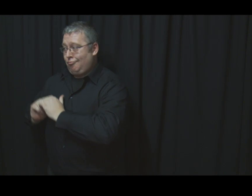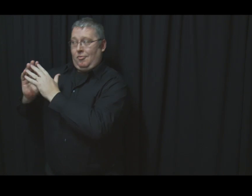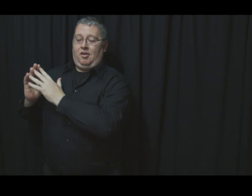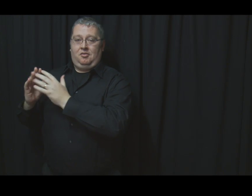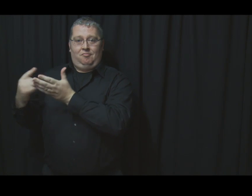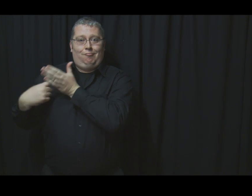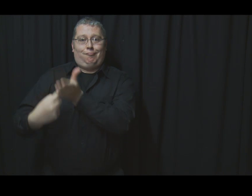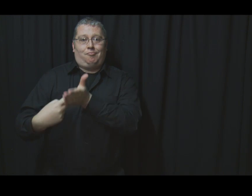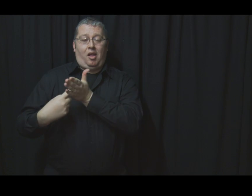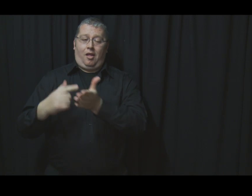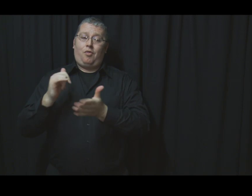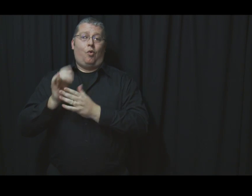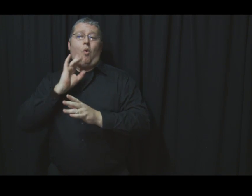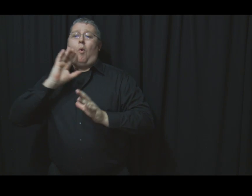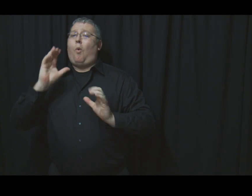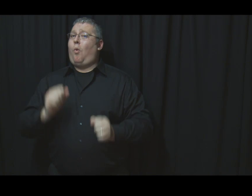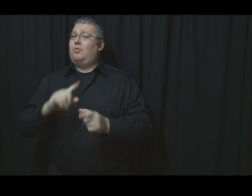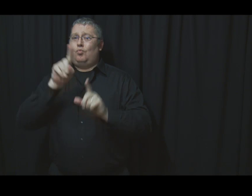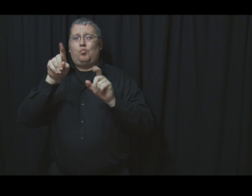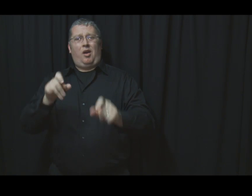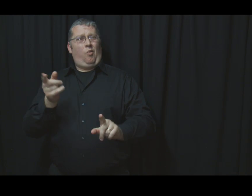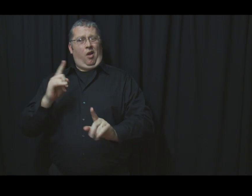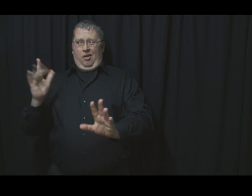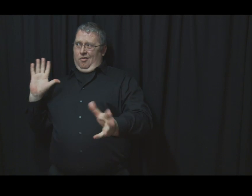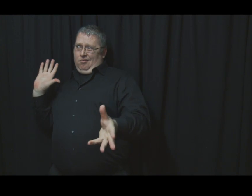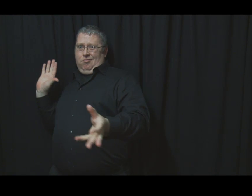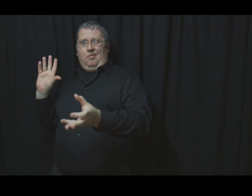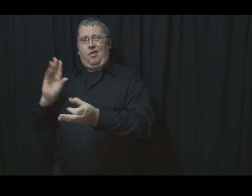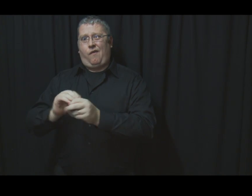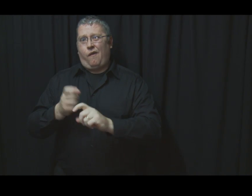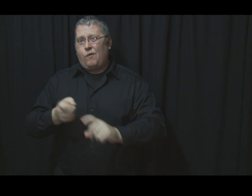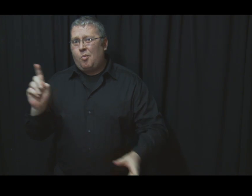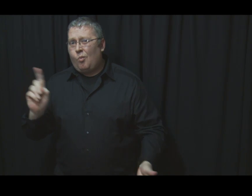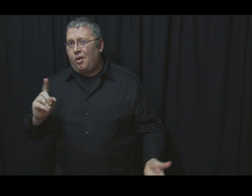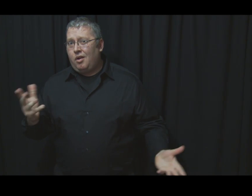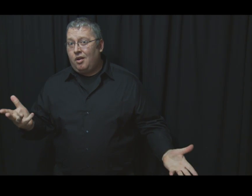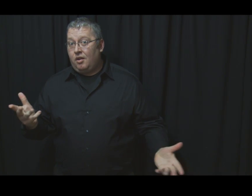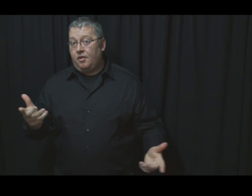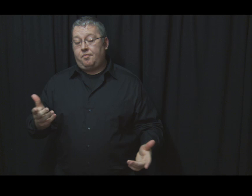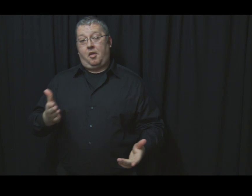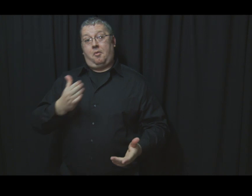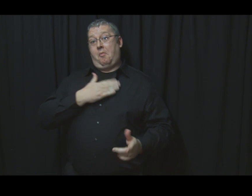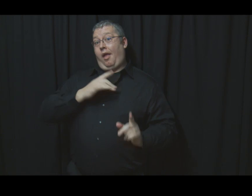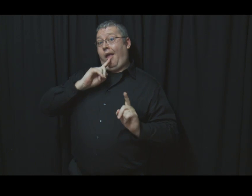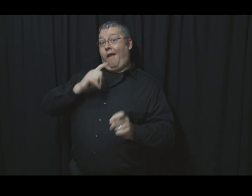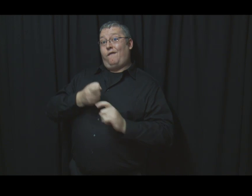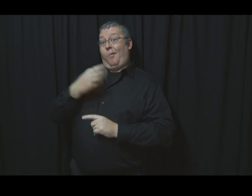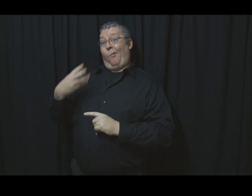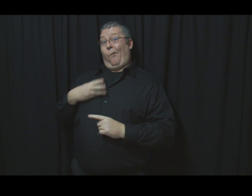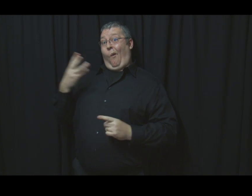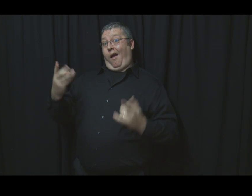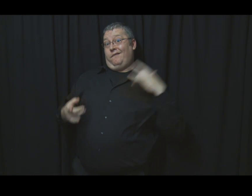old question. Where did we come from? My answer is from Washington this morning by airplane.